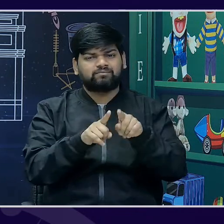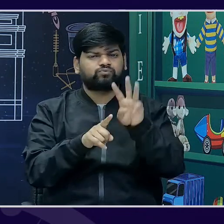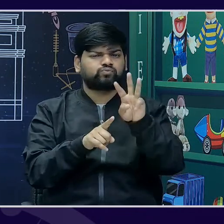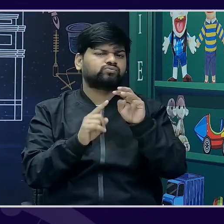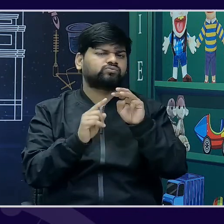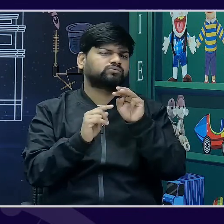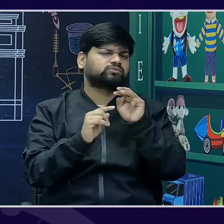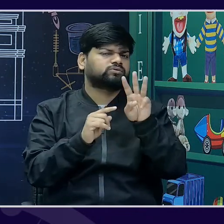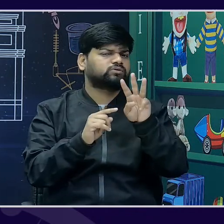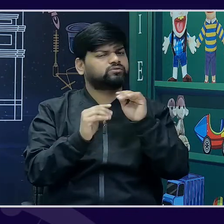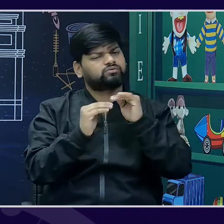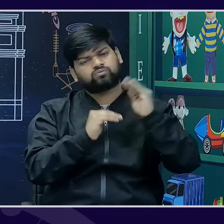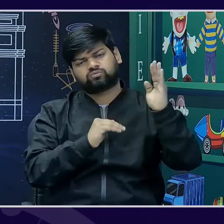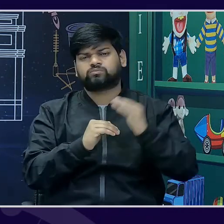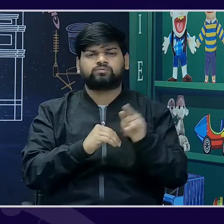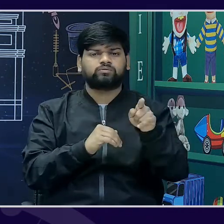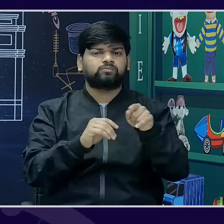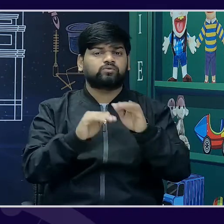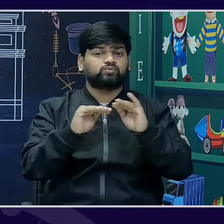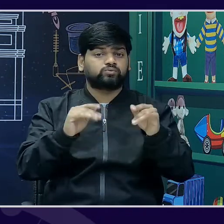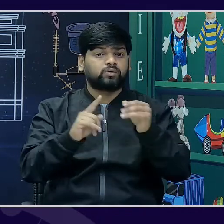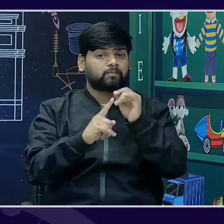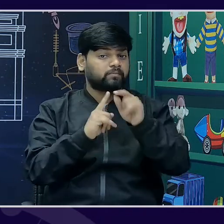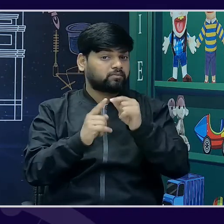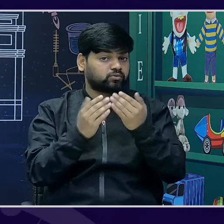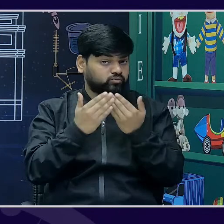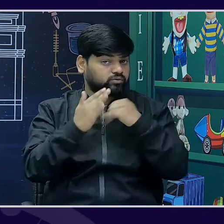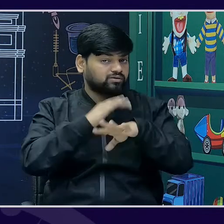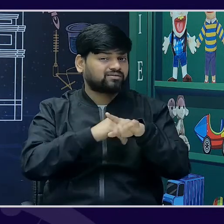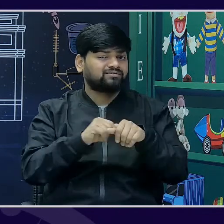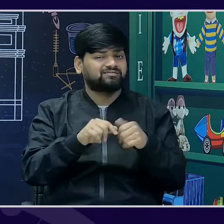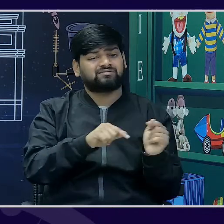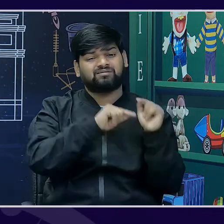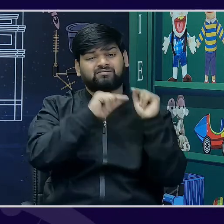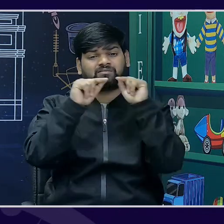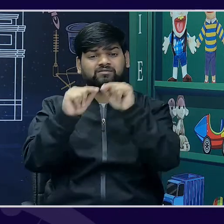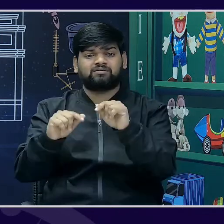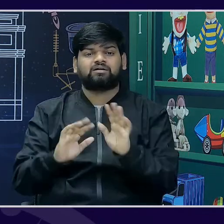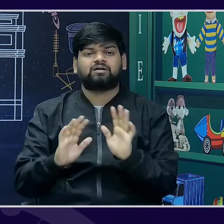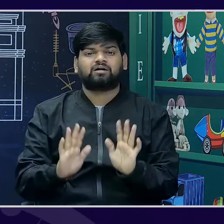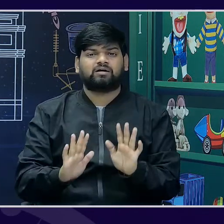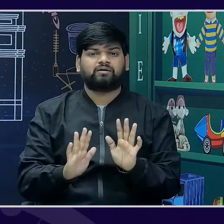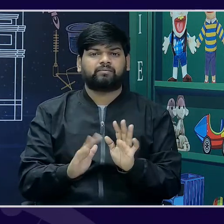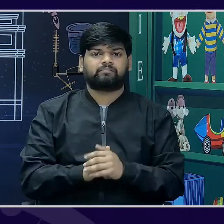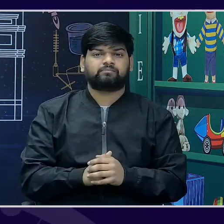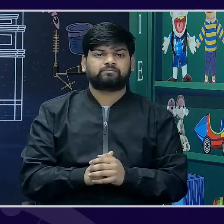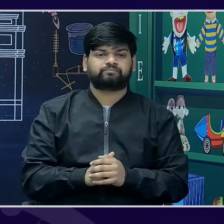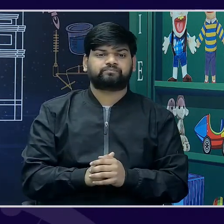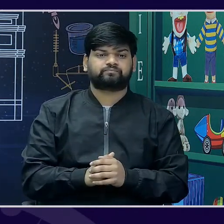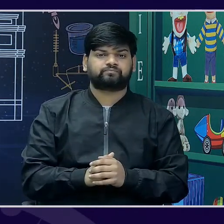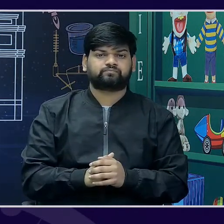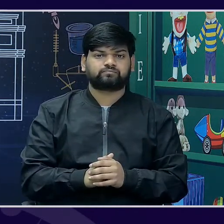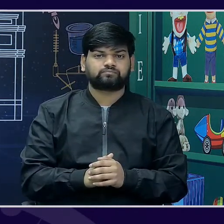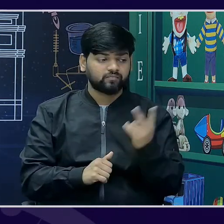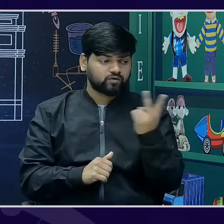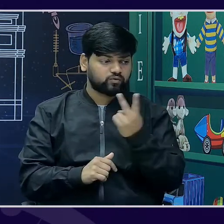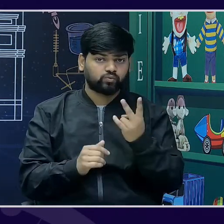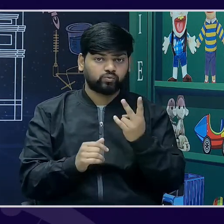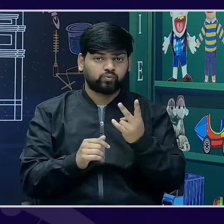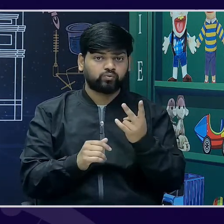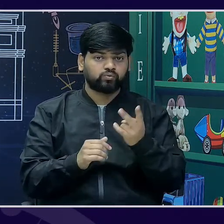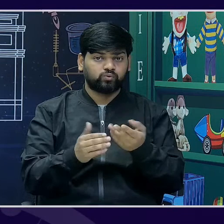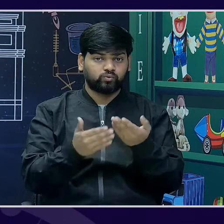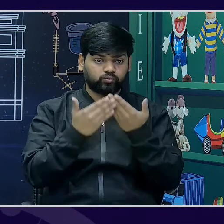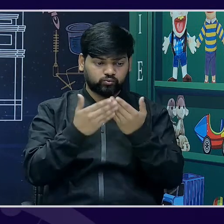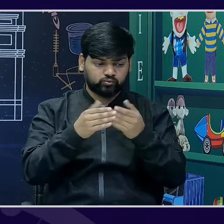far as true integration is concerned, just because our two systems are not having a gelling technology, a thing where